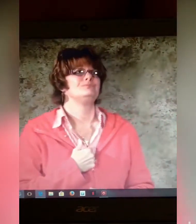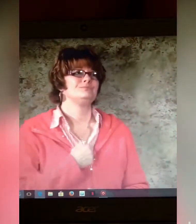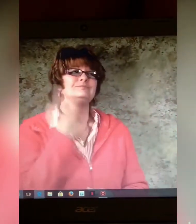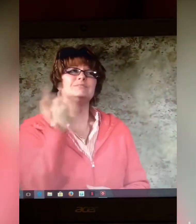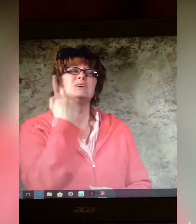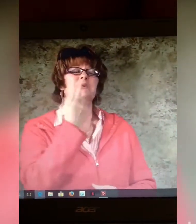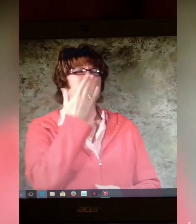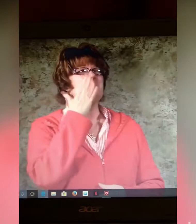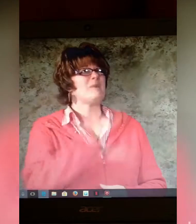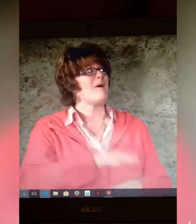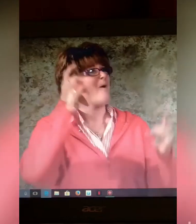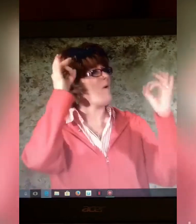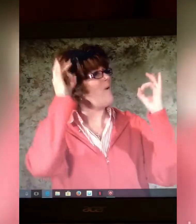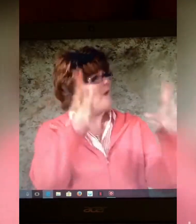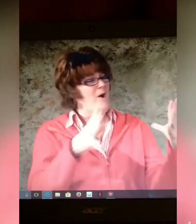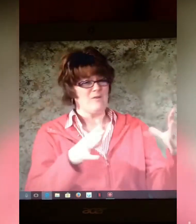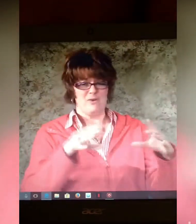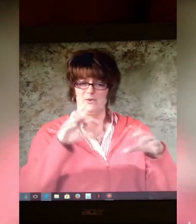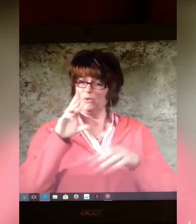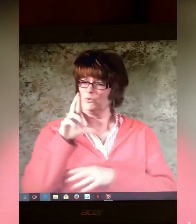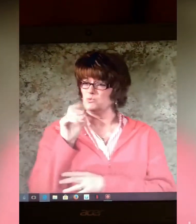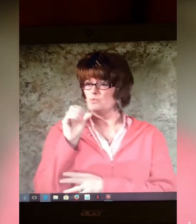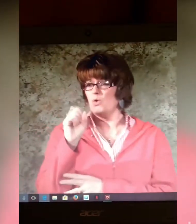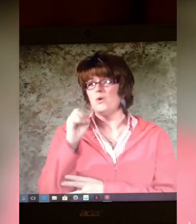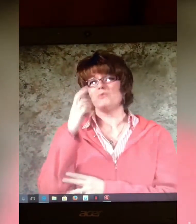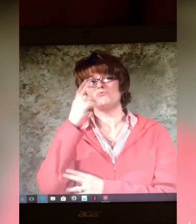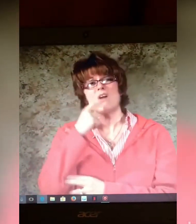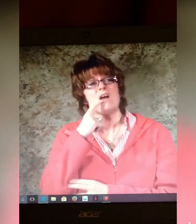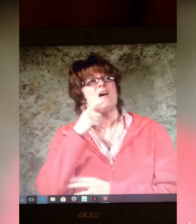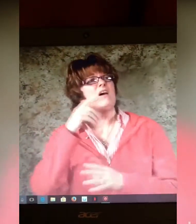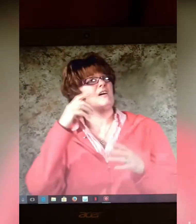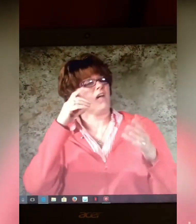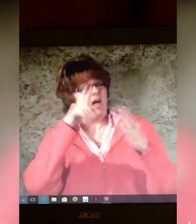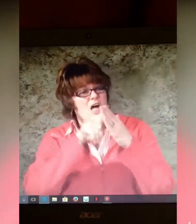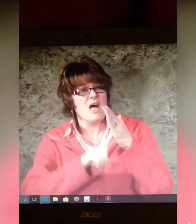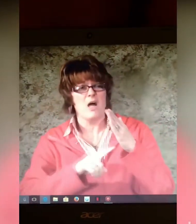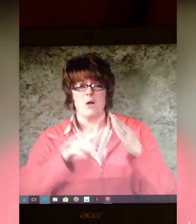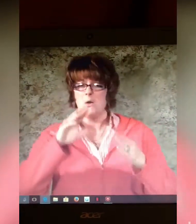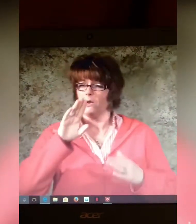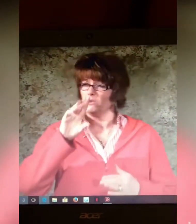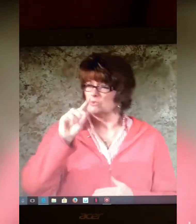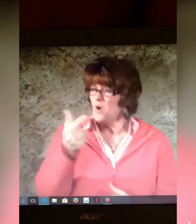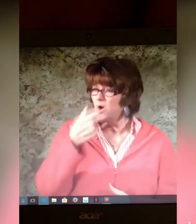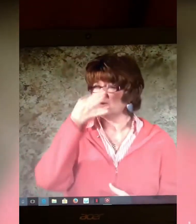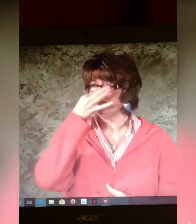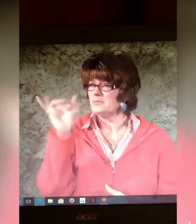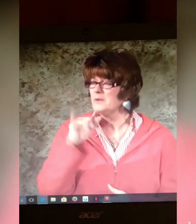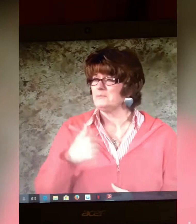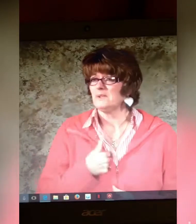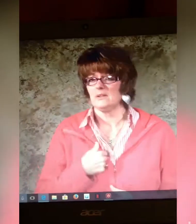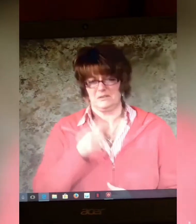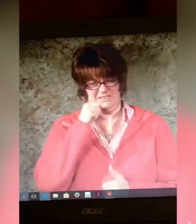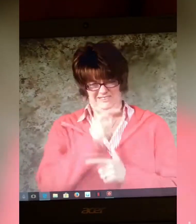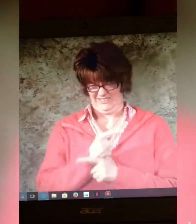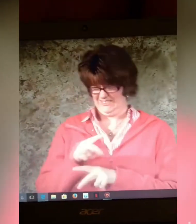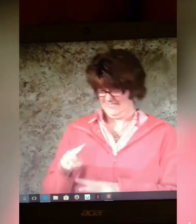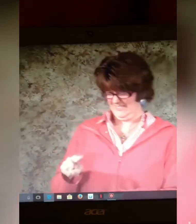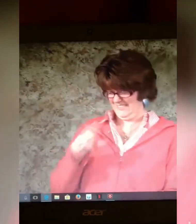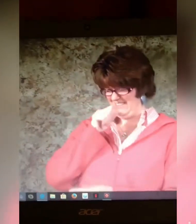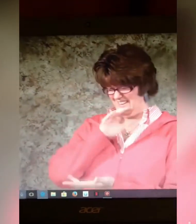I said, someone said something really bad about me. Roses are red, and I stink like a